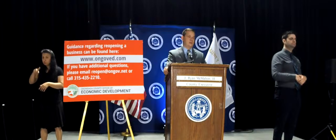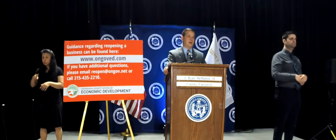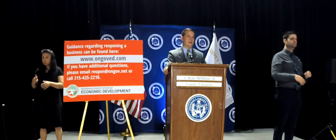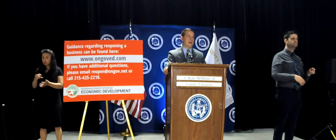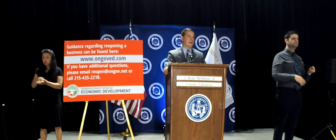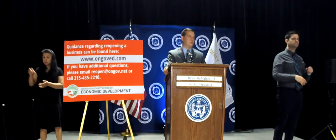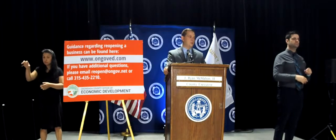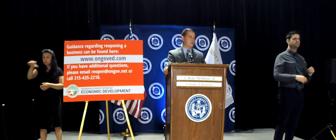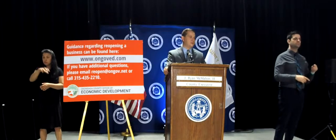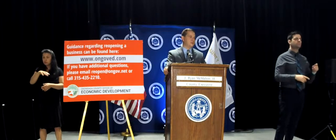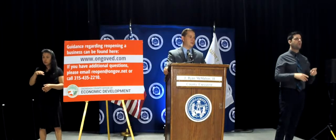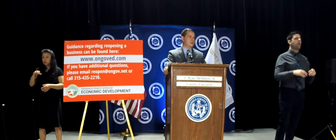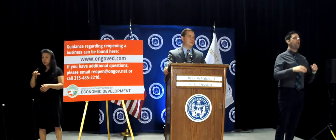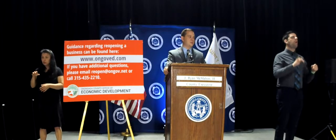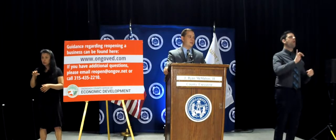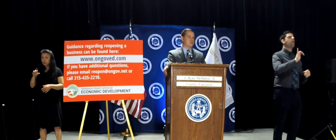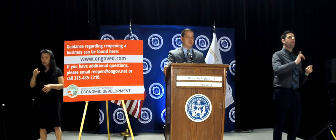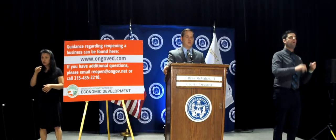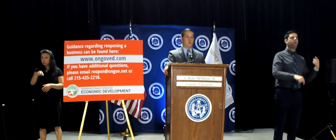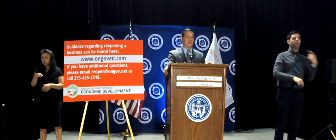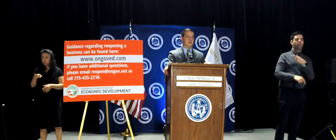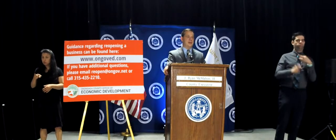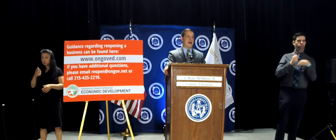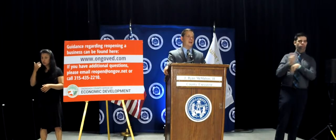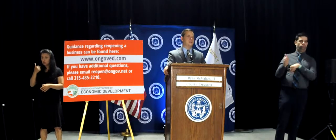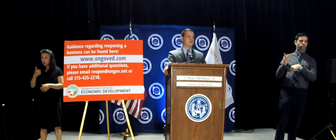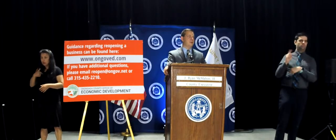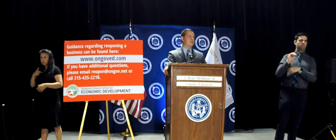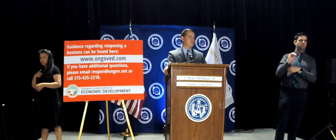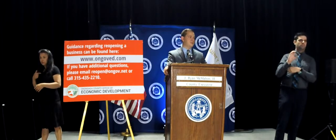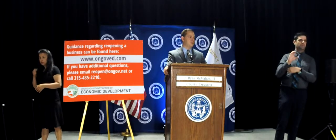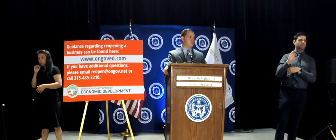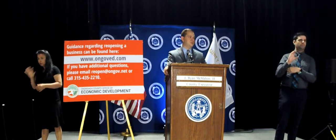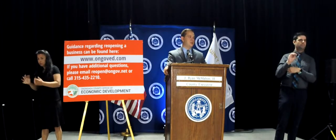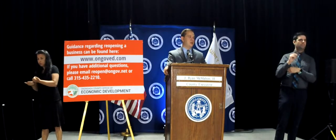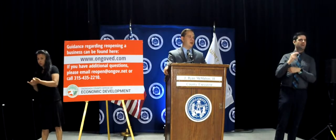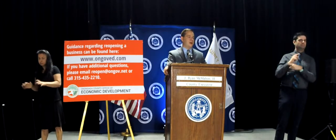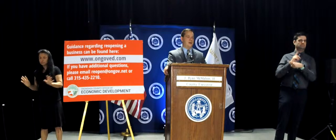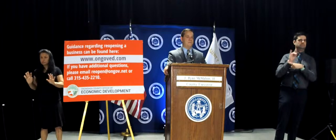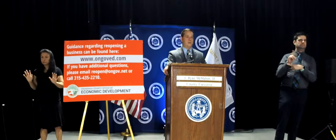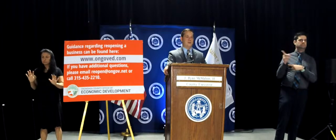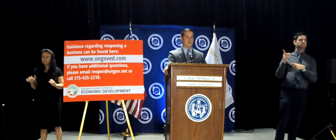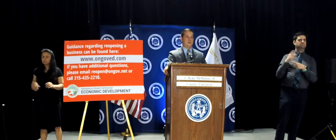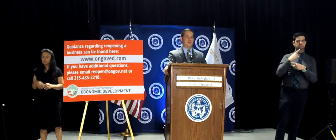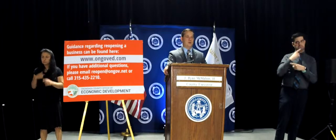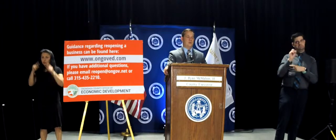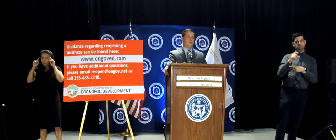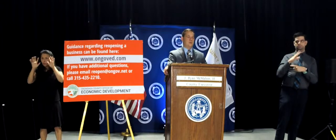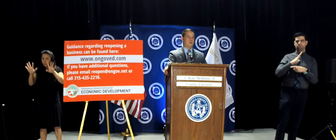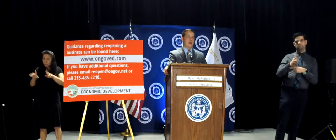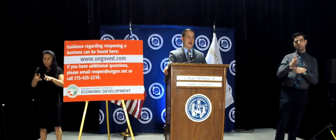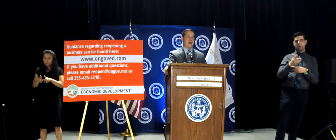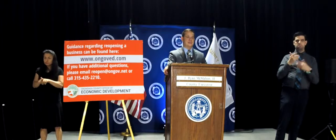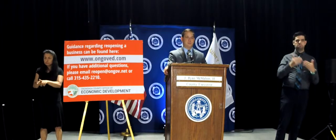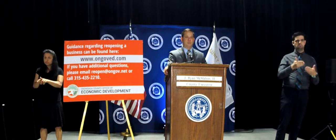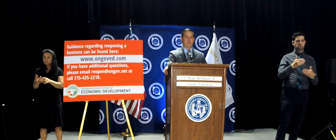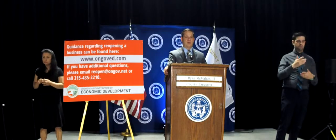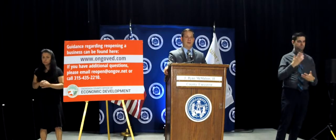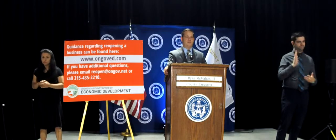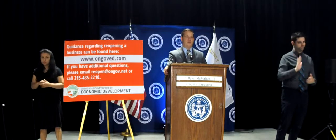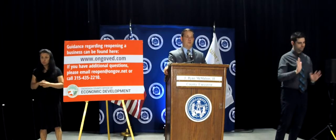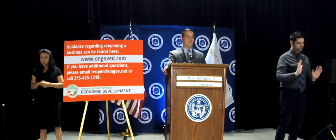this. Why can't I do this? Sometimes you need to read the guidance and make decisions, and you don't